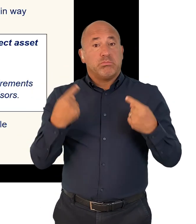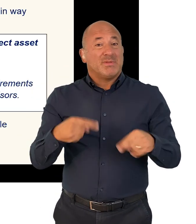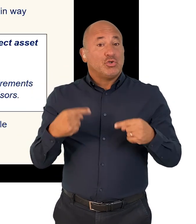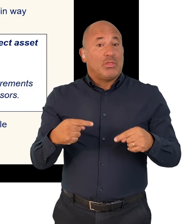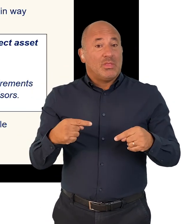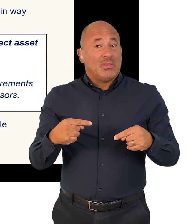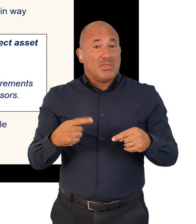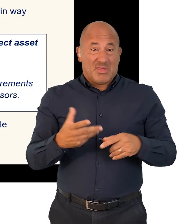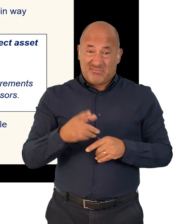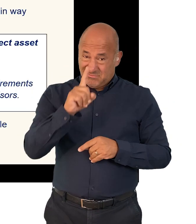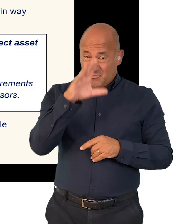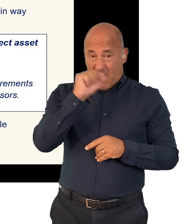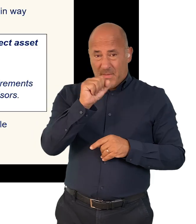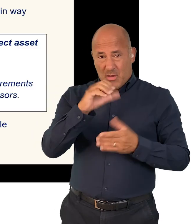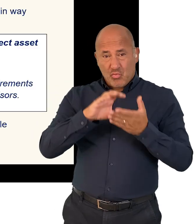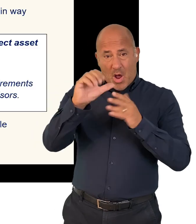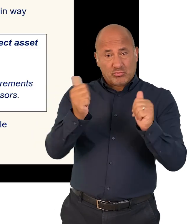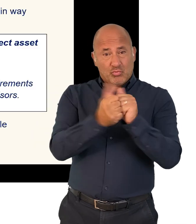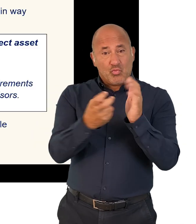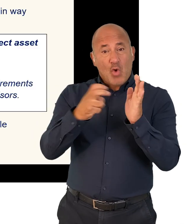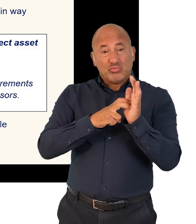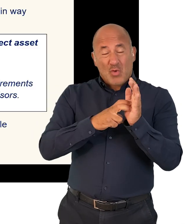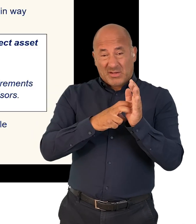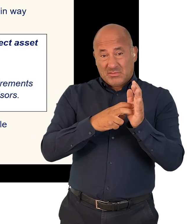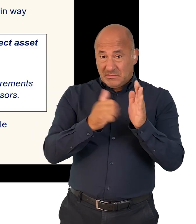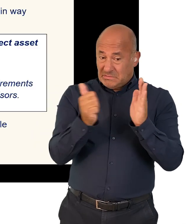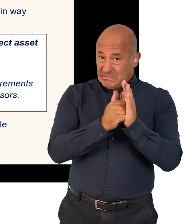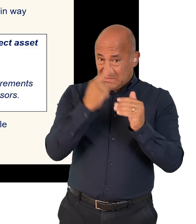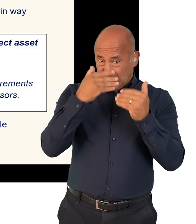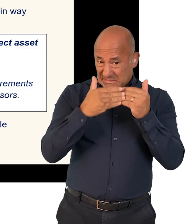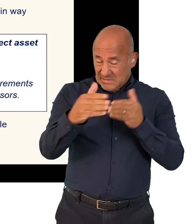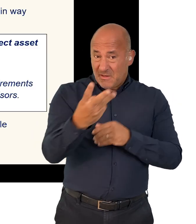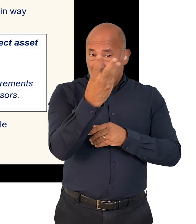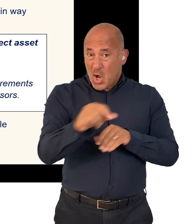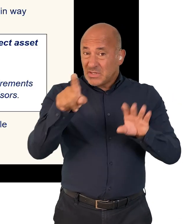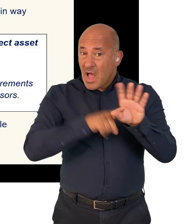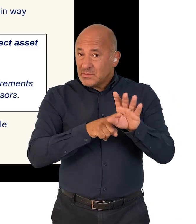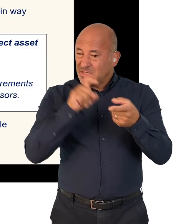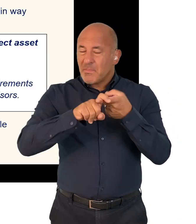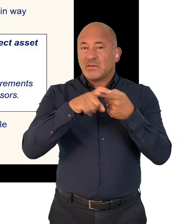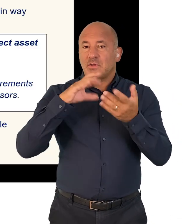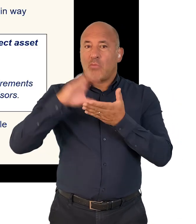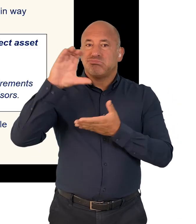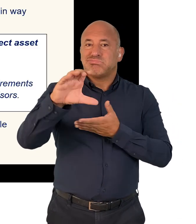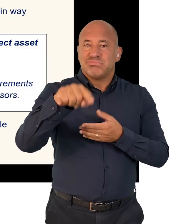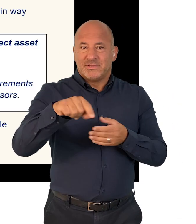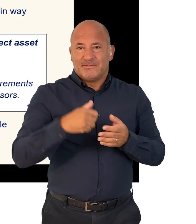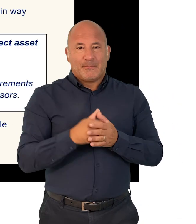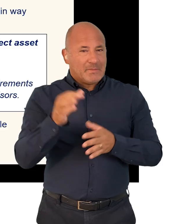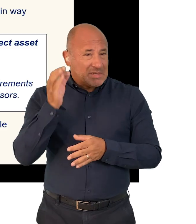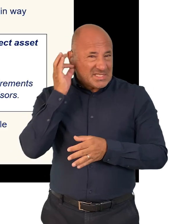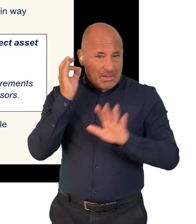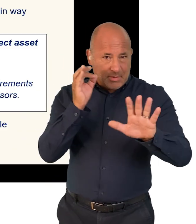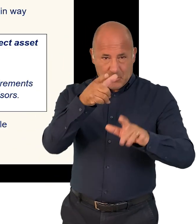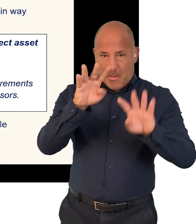project asset, and this covers the term of the grant agreement, which may be up to 30 years. Our tip here is to